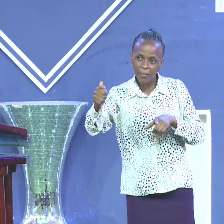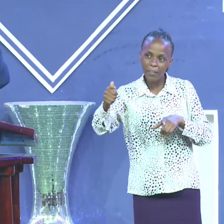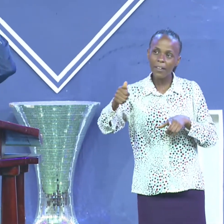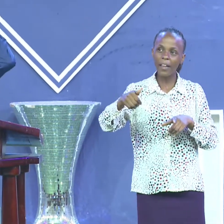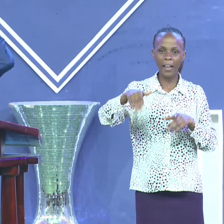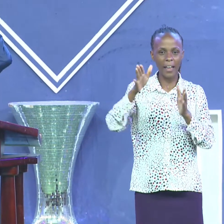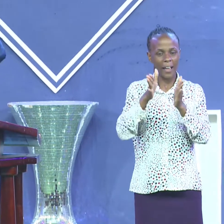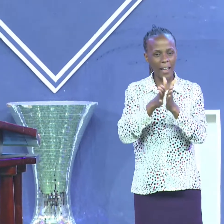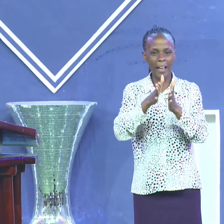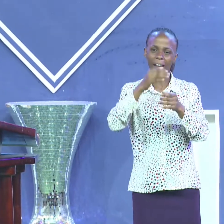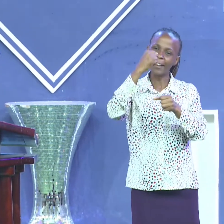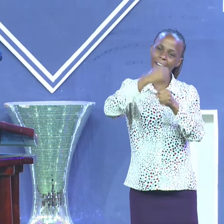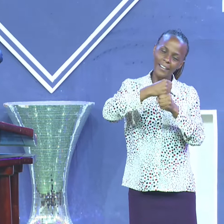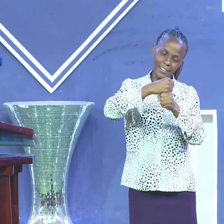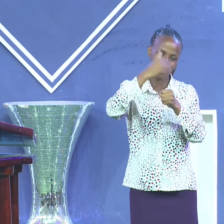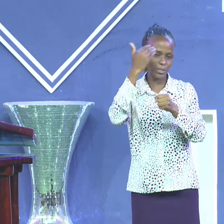children.